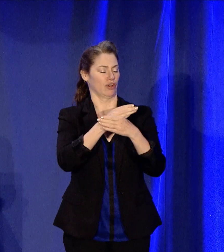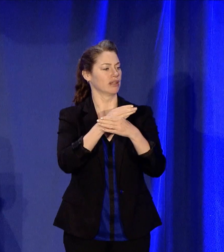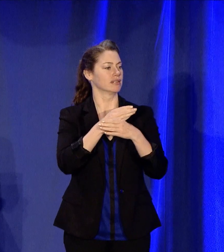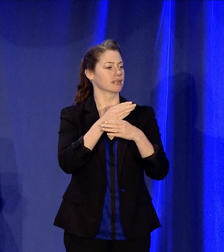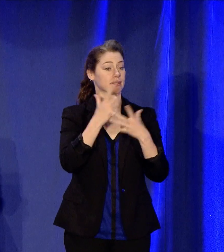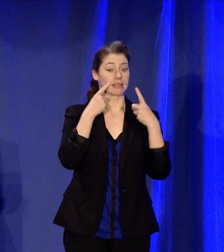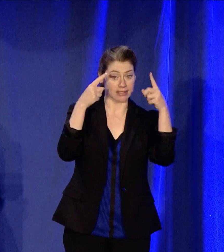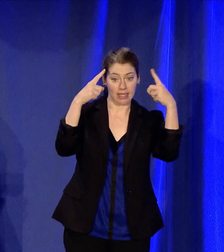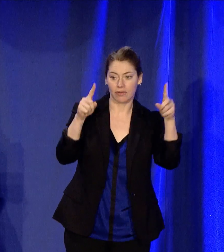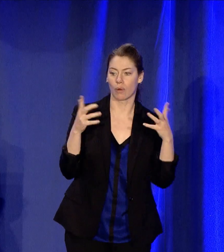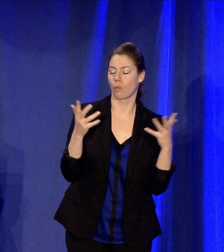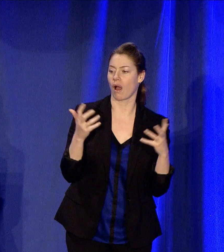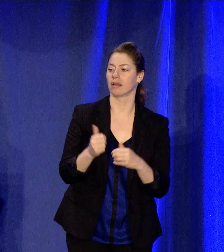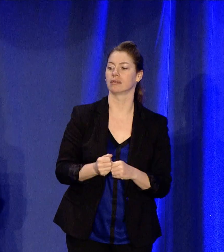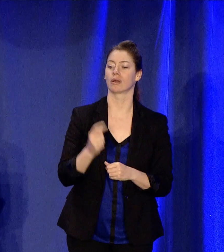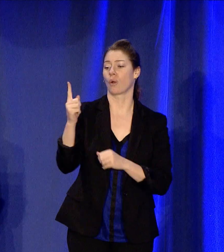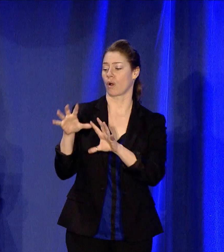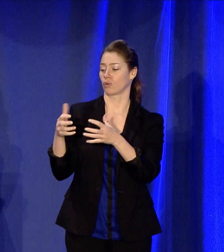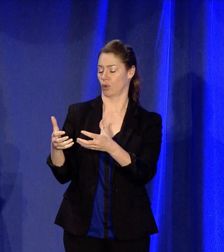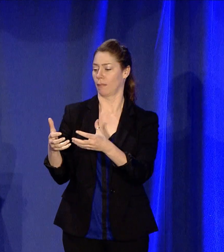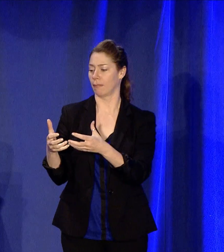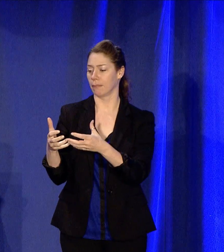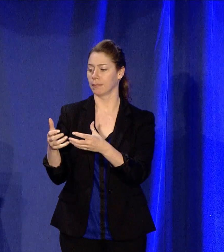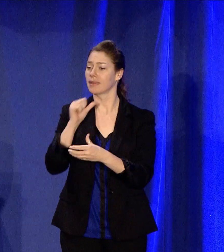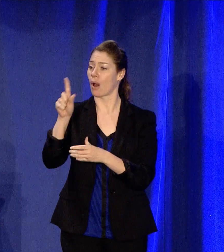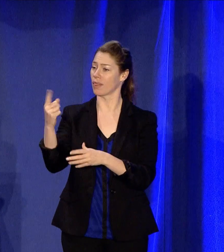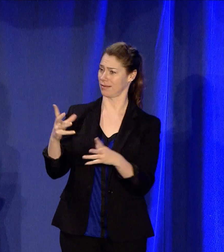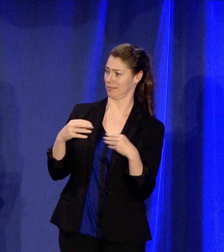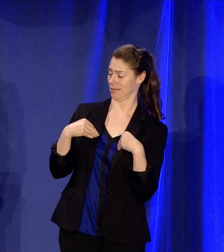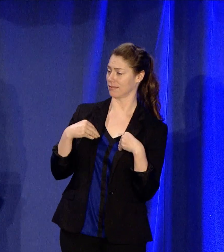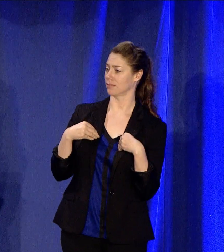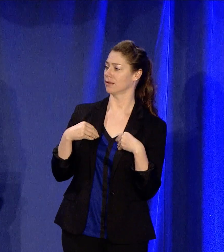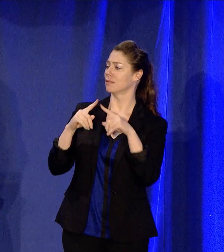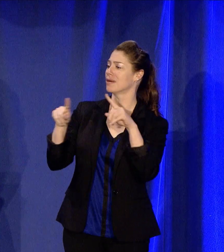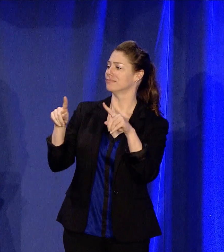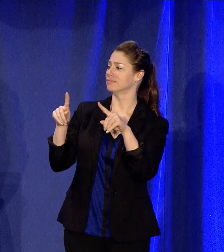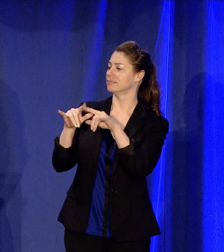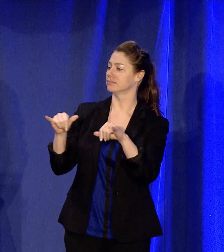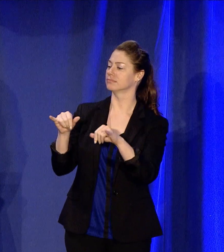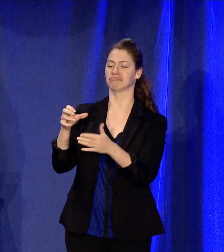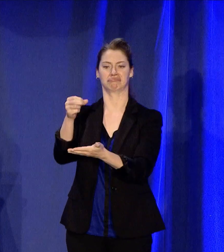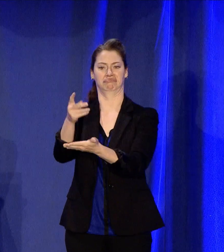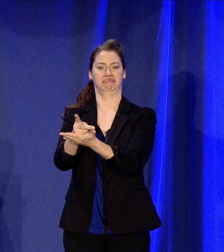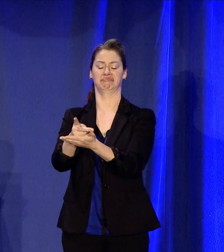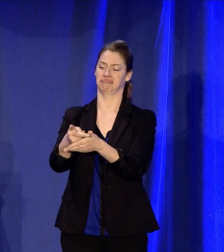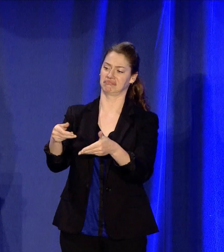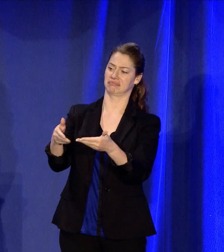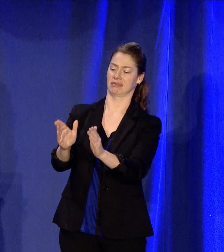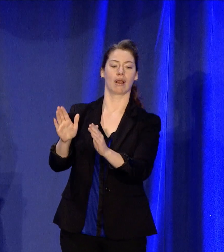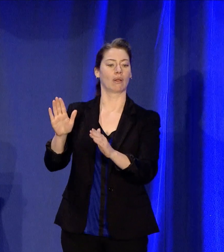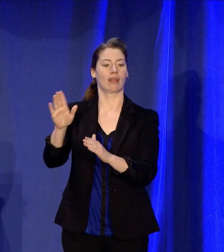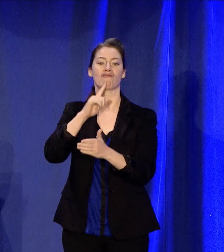successful is that one party and its candidate not only accepted but condoned the Russian hacking of the